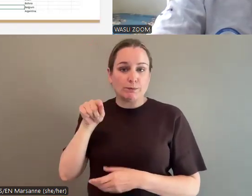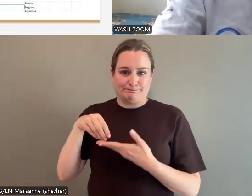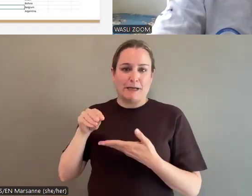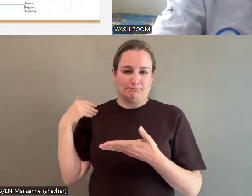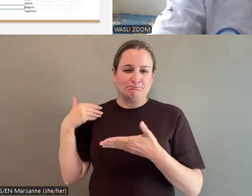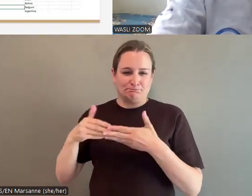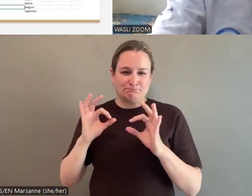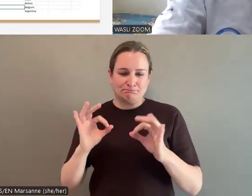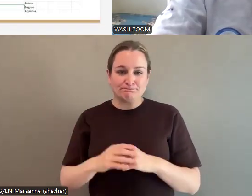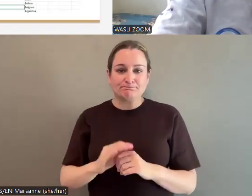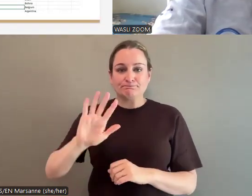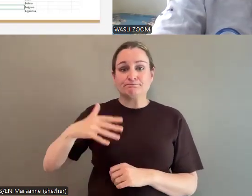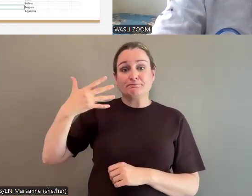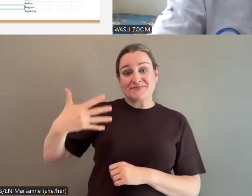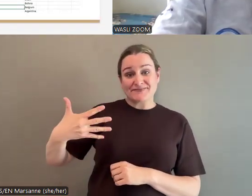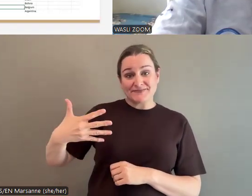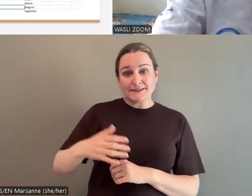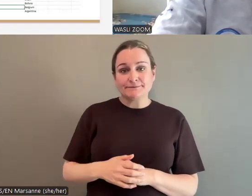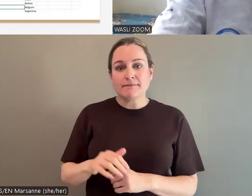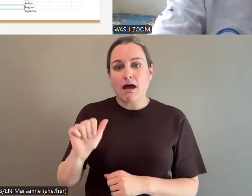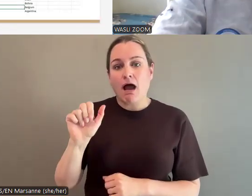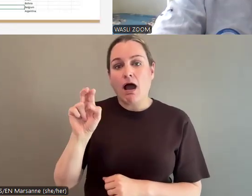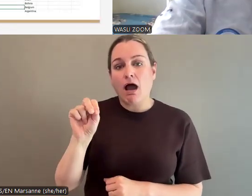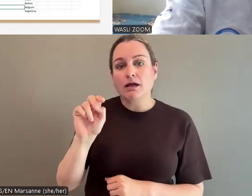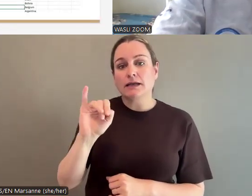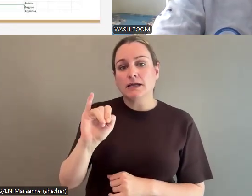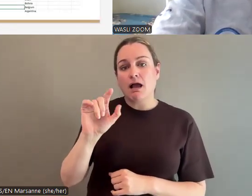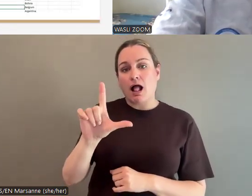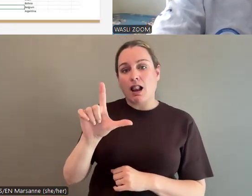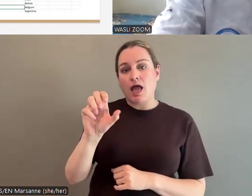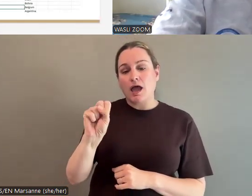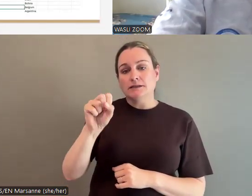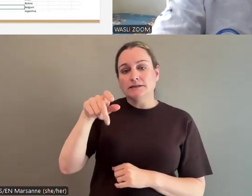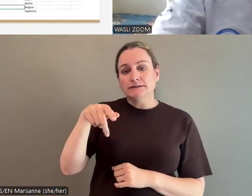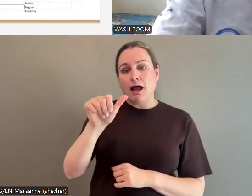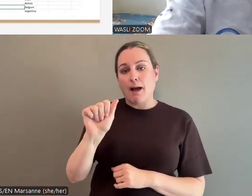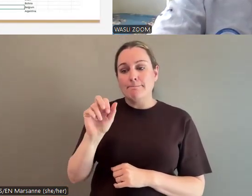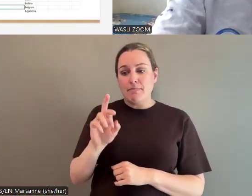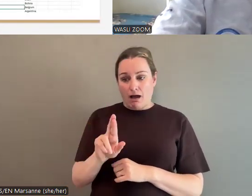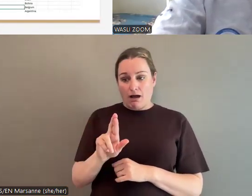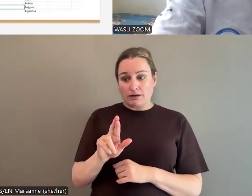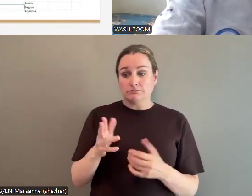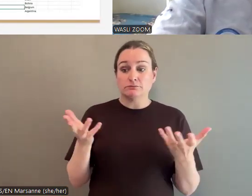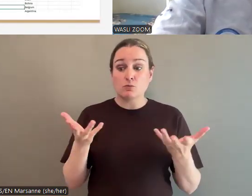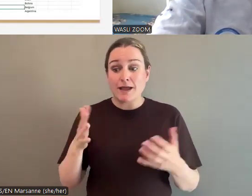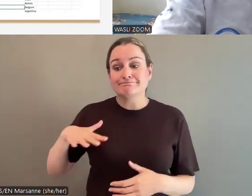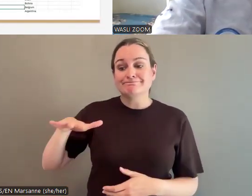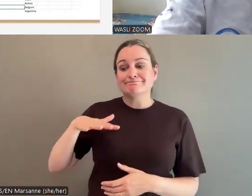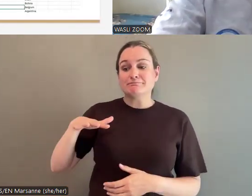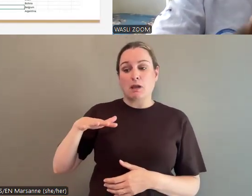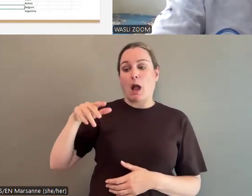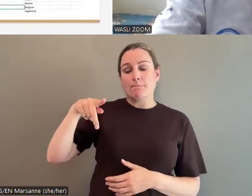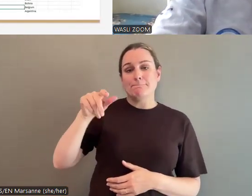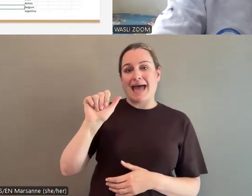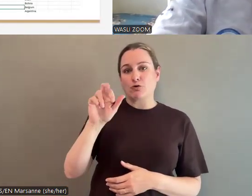Number 5, we have the Association of Sign Language Interpreters in Paraguay. They have also paid their